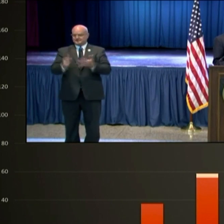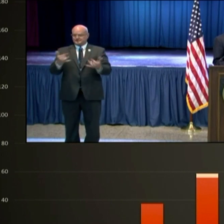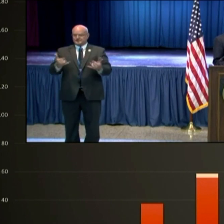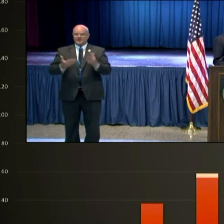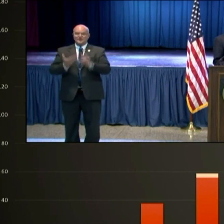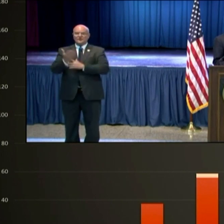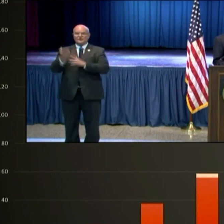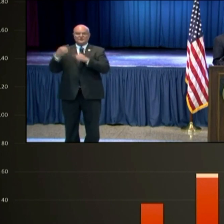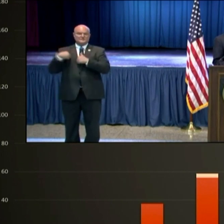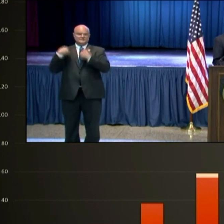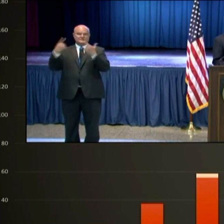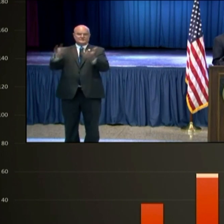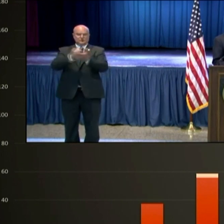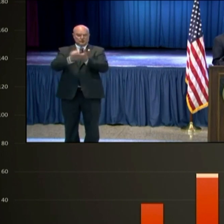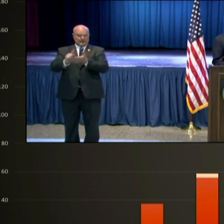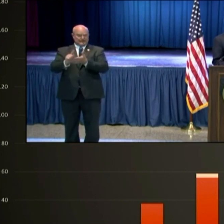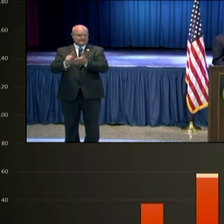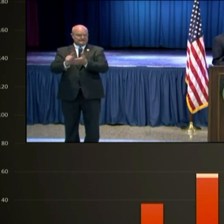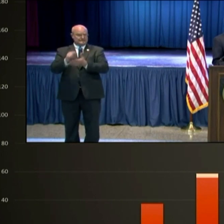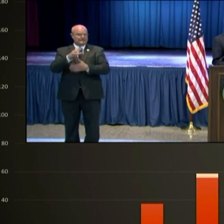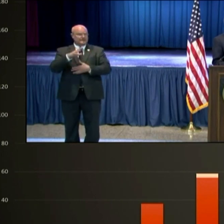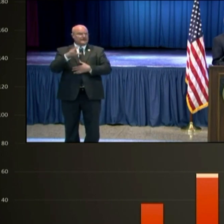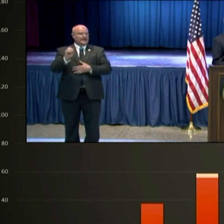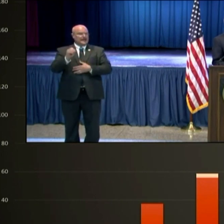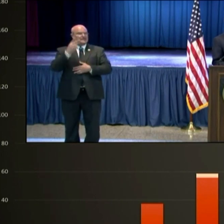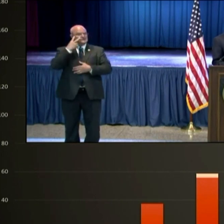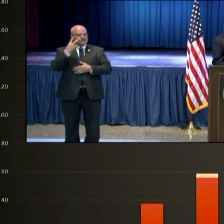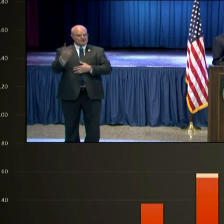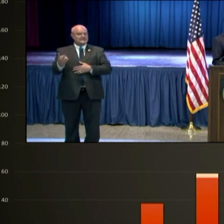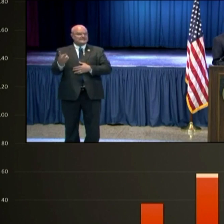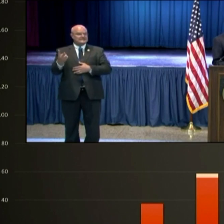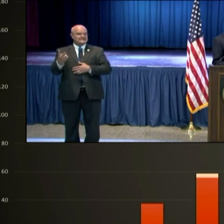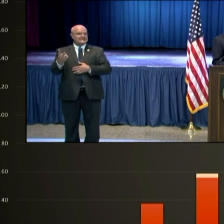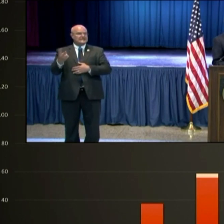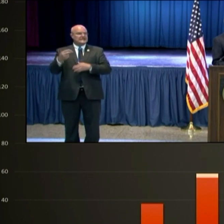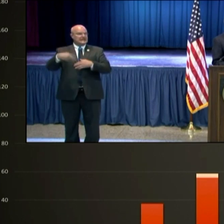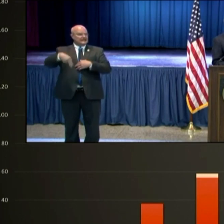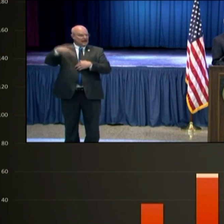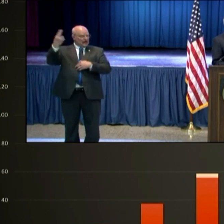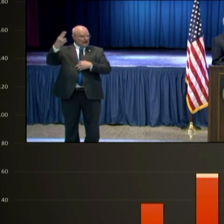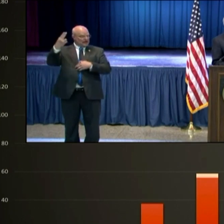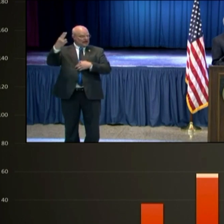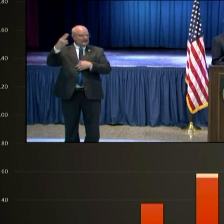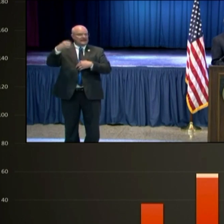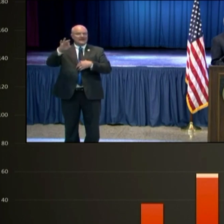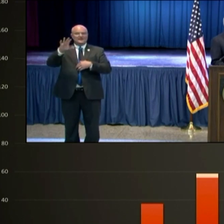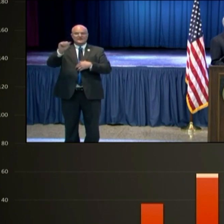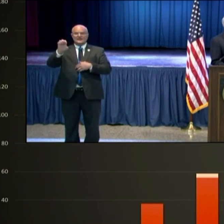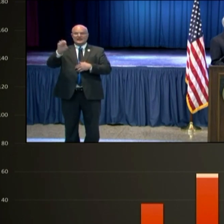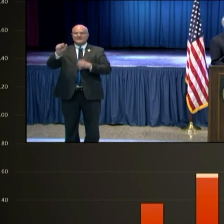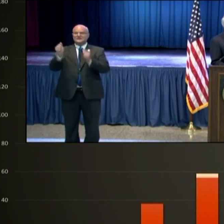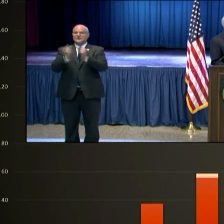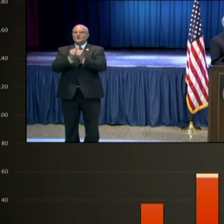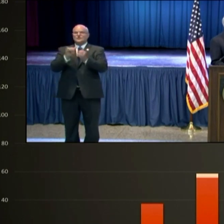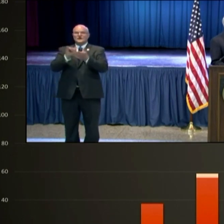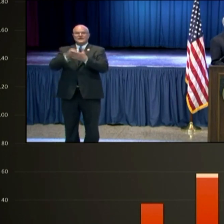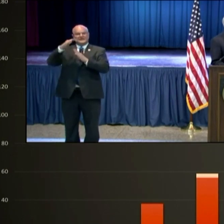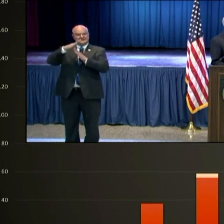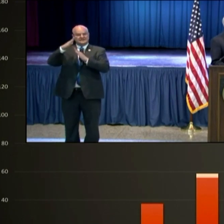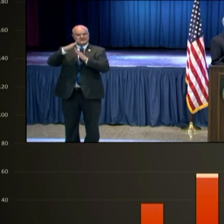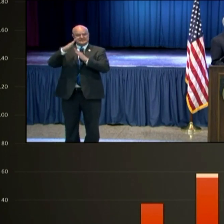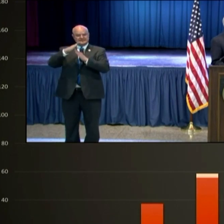is through the course of the week. And you can see at the height of the cases with the